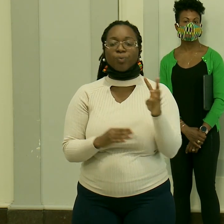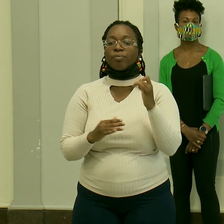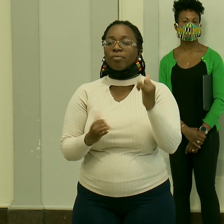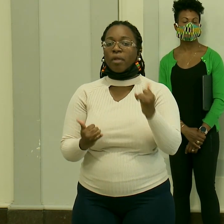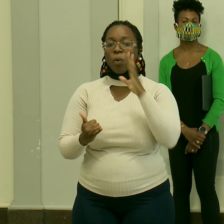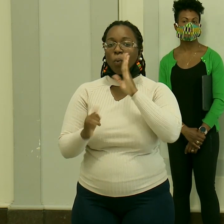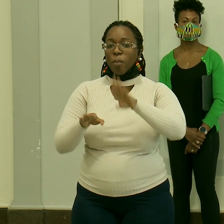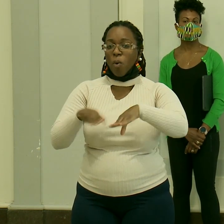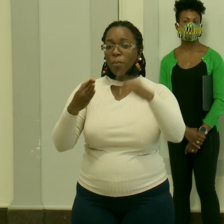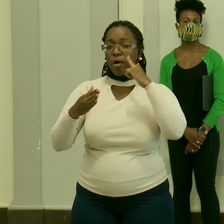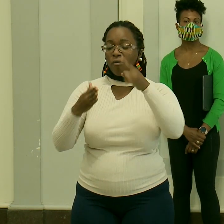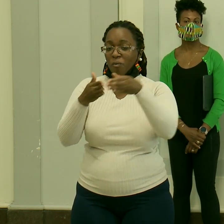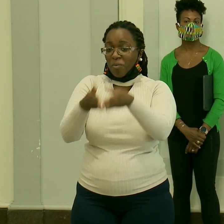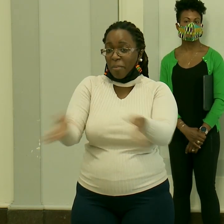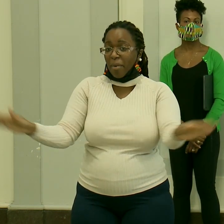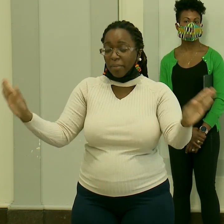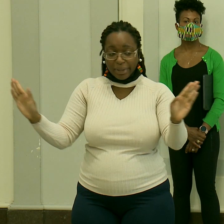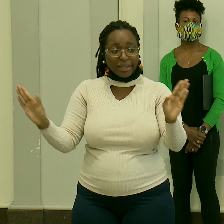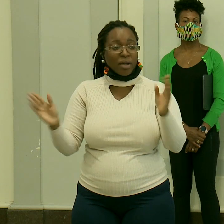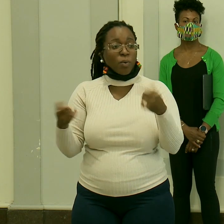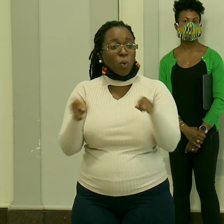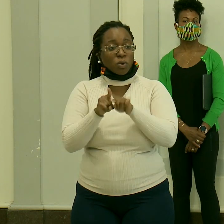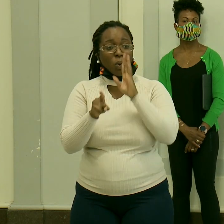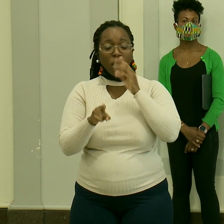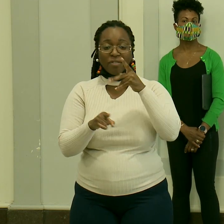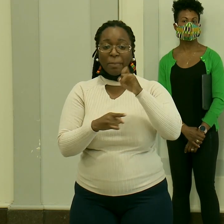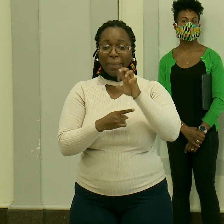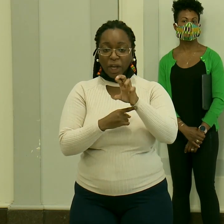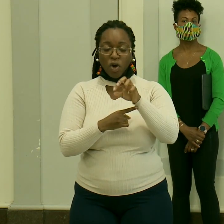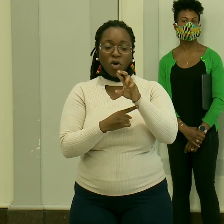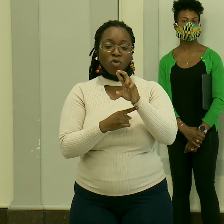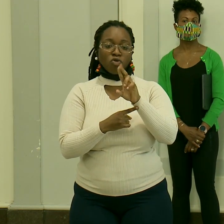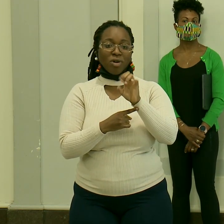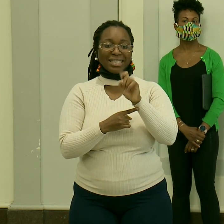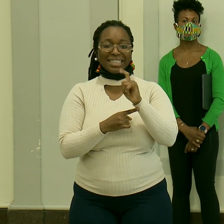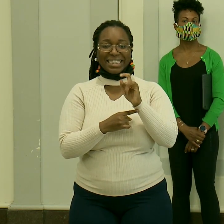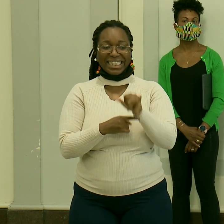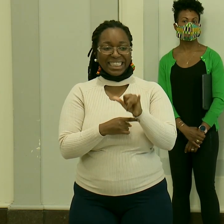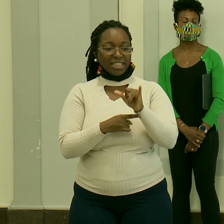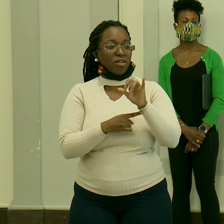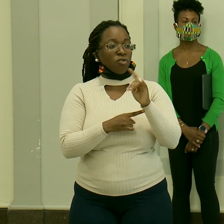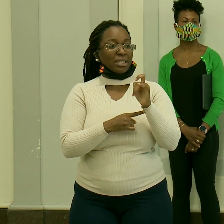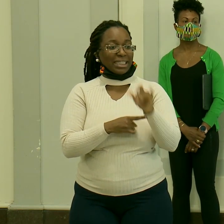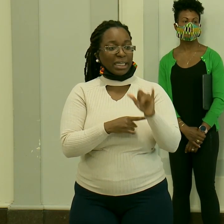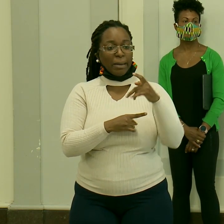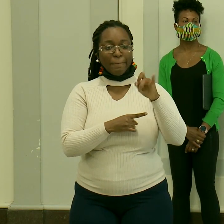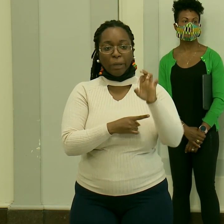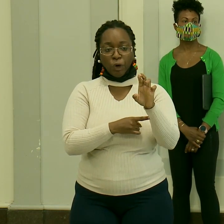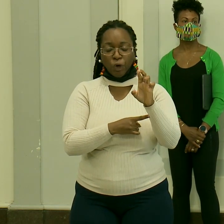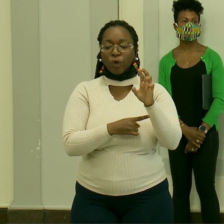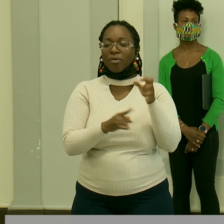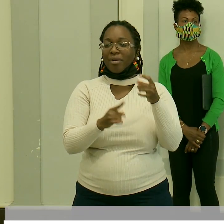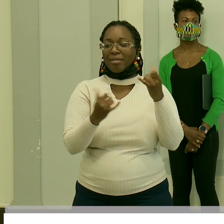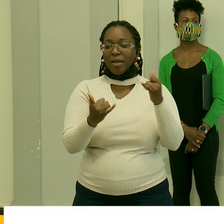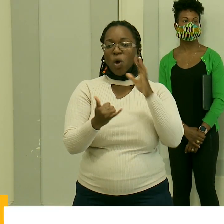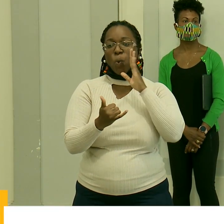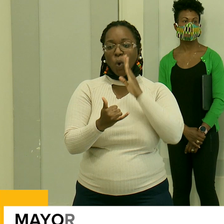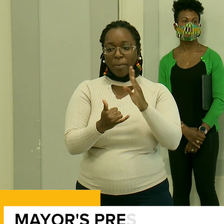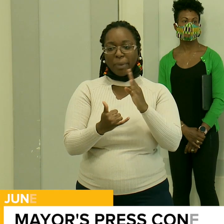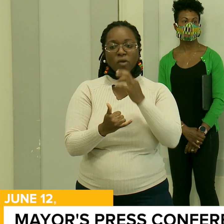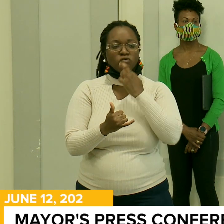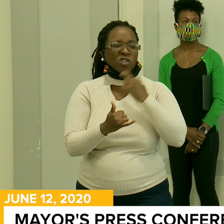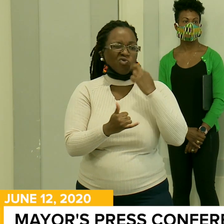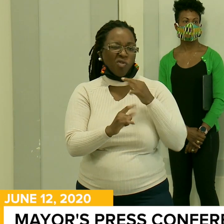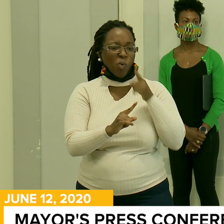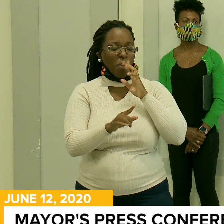will replace the Rusty Scupper Pier. The Rusty Scupper will no longer serve as a Harbor Connector